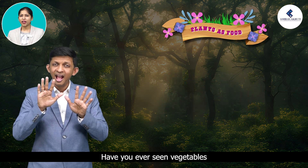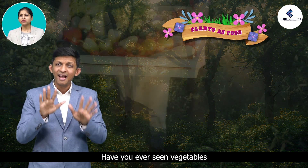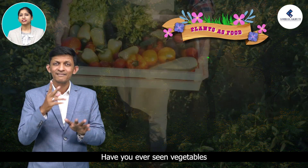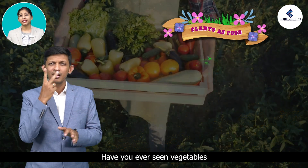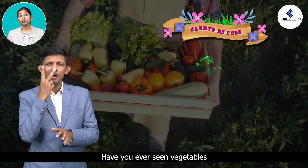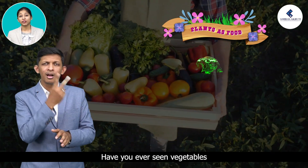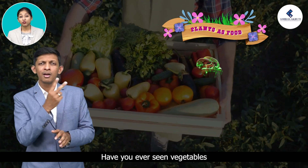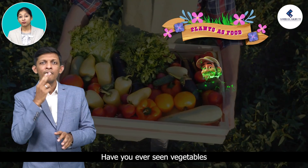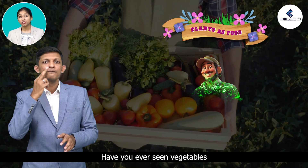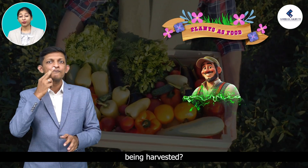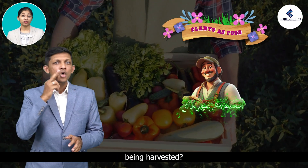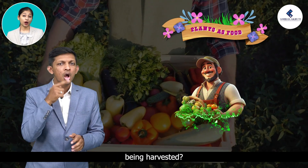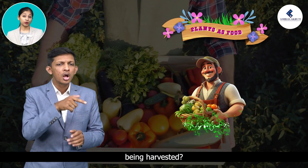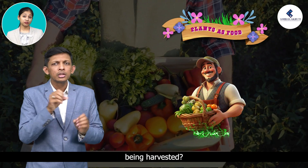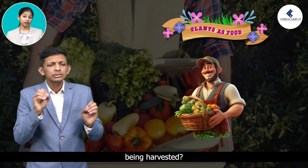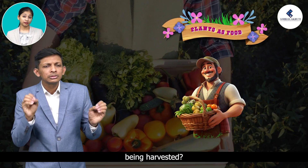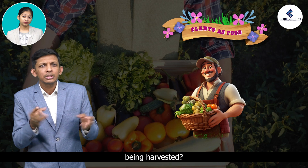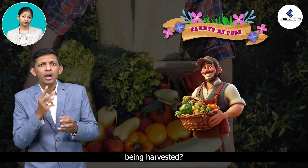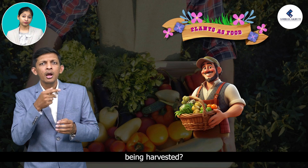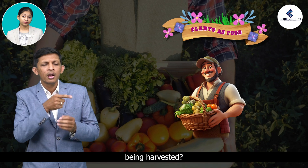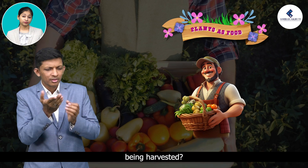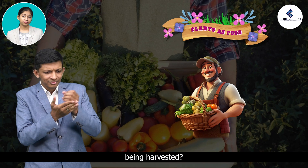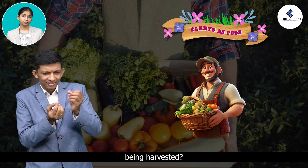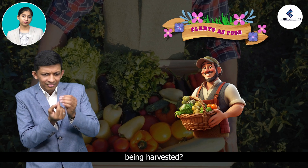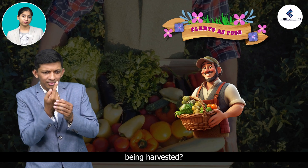Have you ever seen vegetables being harvested?